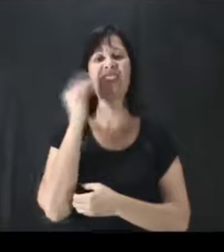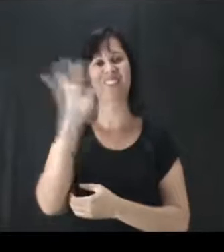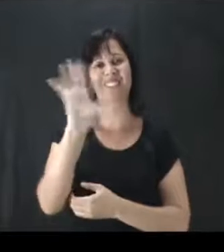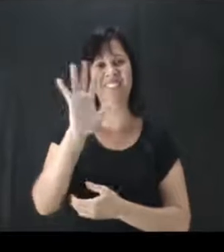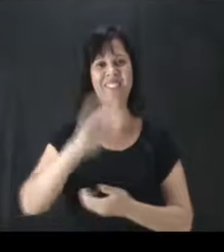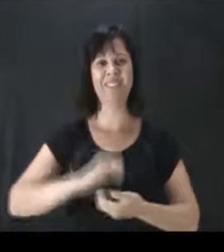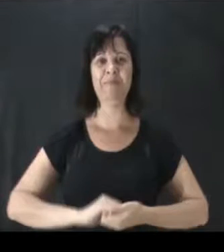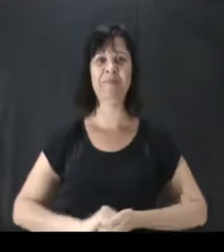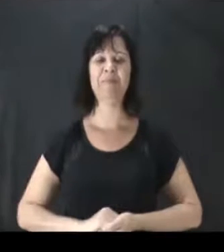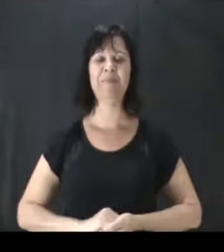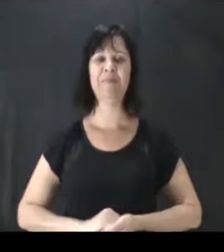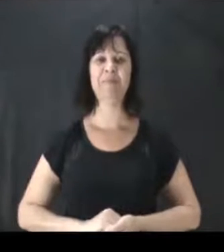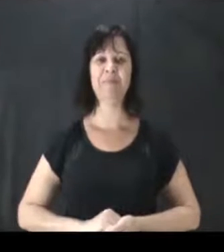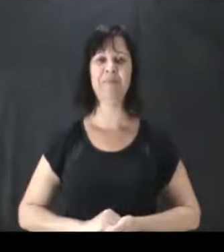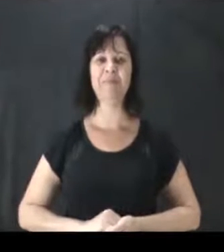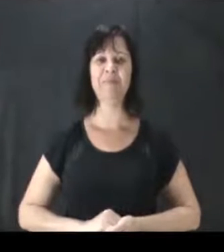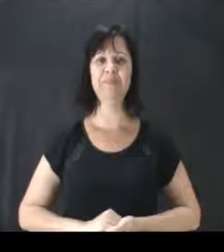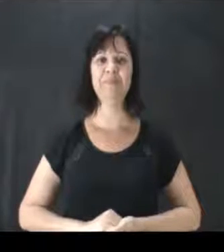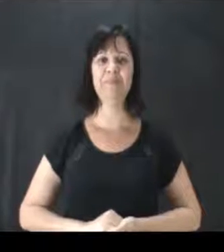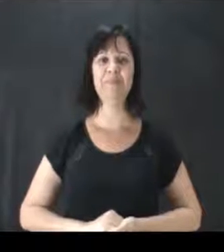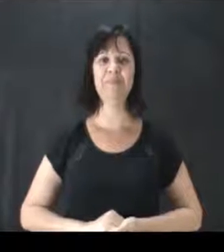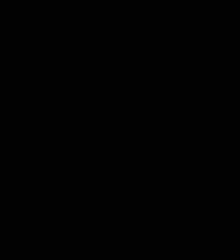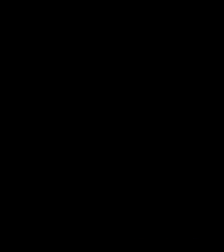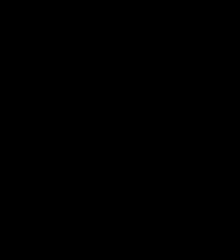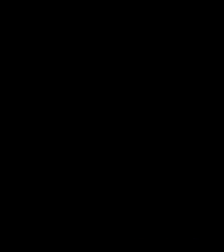opportunity to present my research. See you.